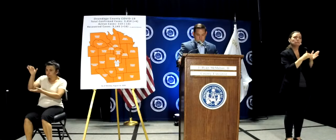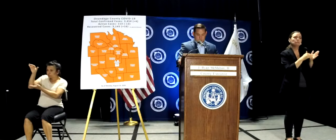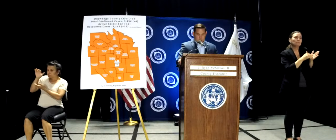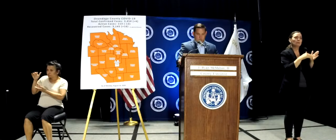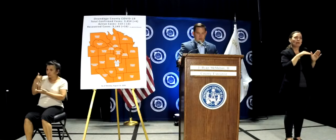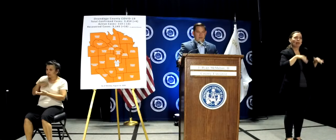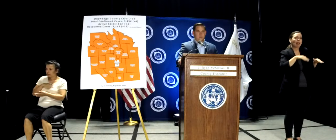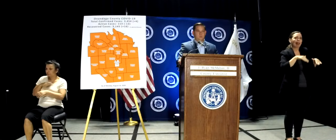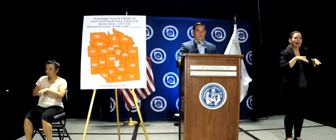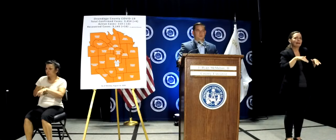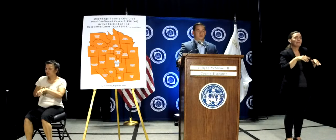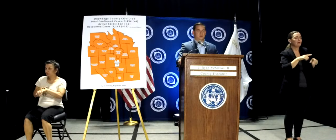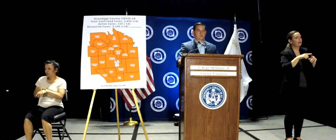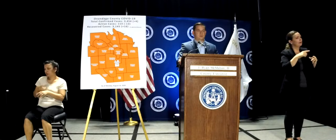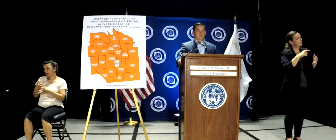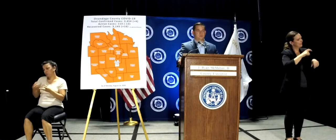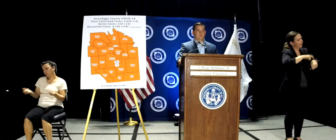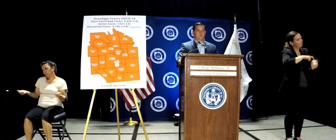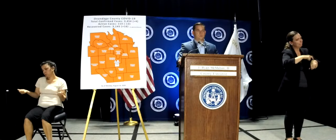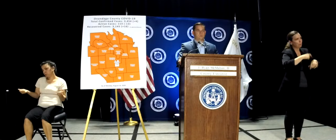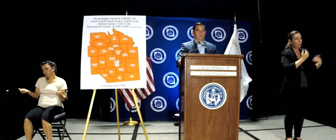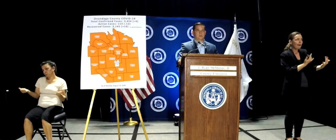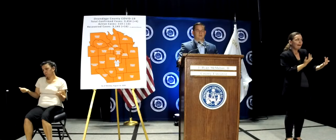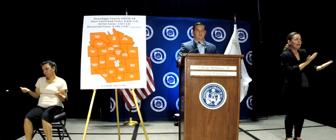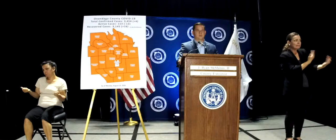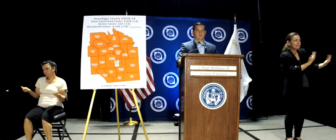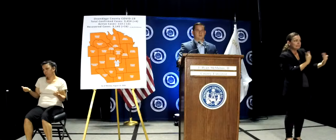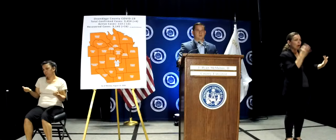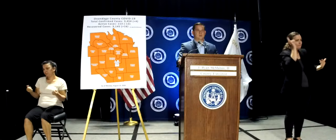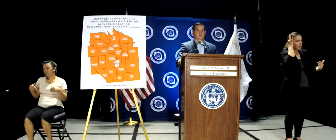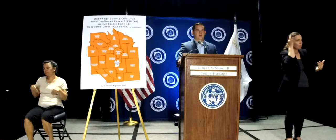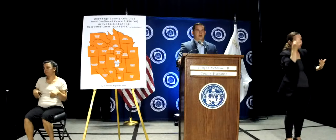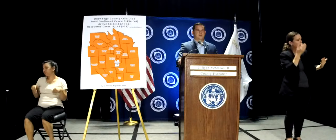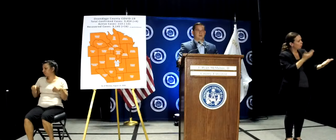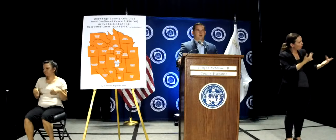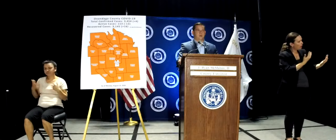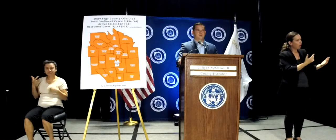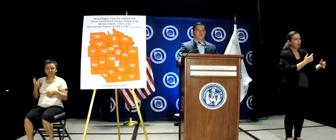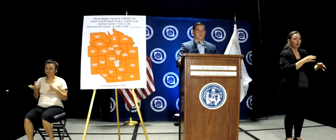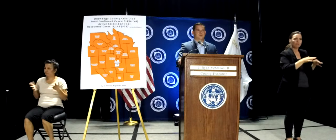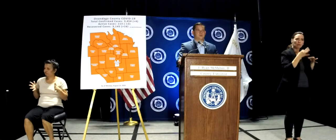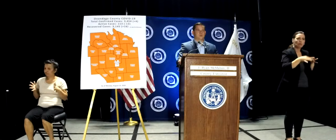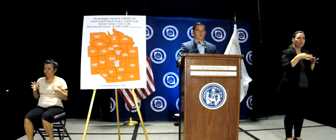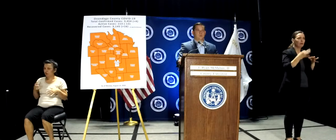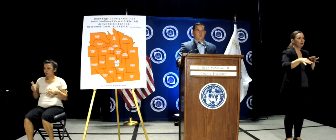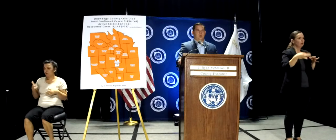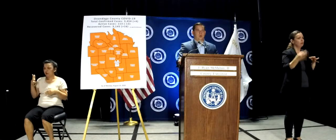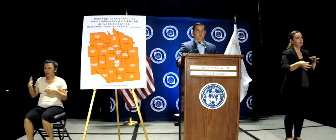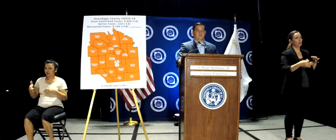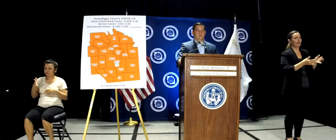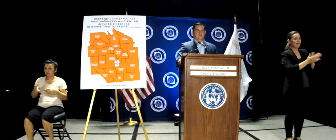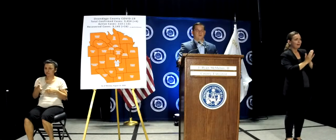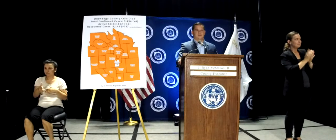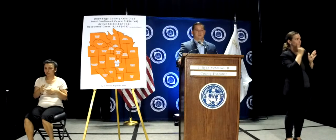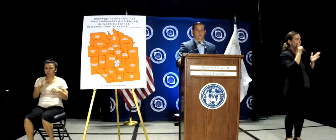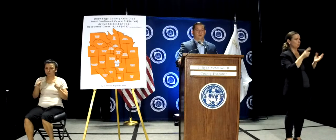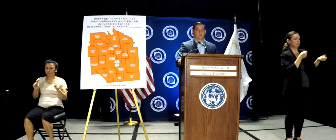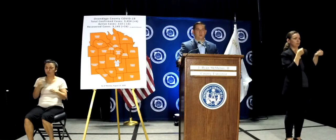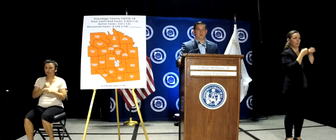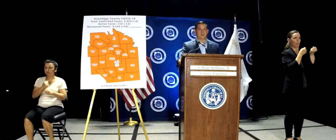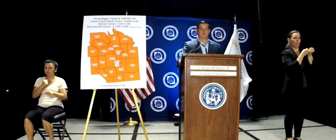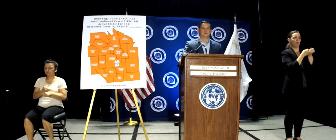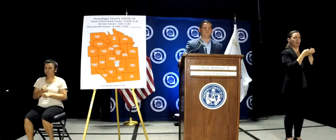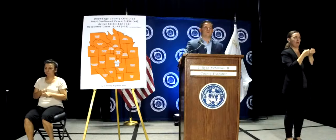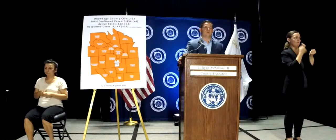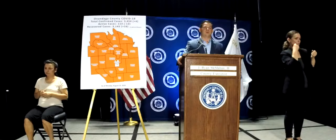as waiting. We need to start making decisions and asking our legislature to give us the flexibility